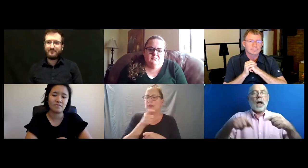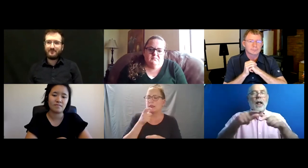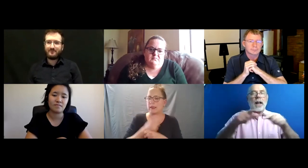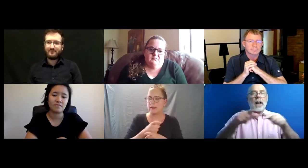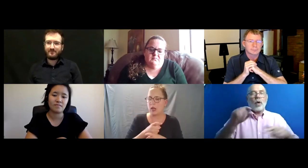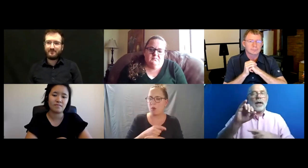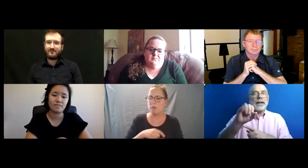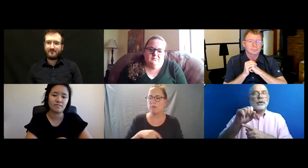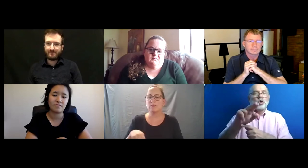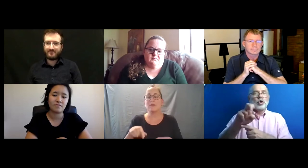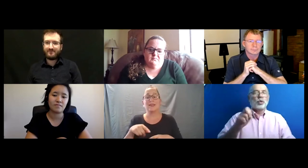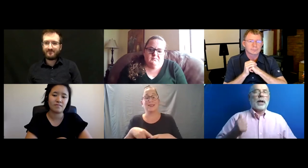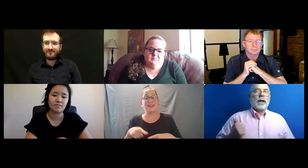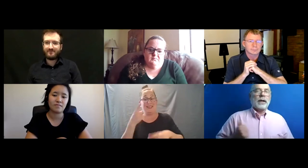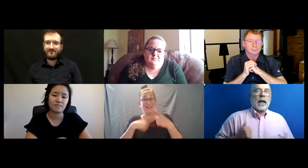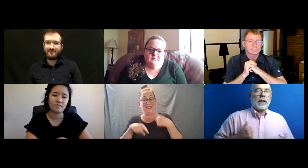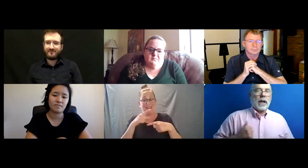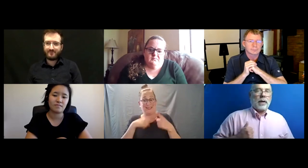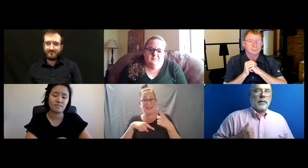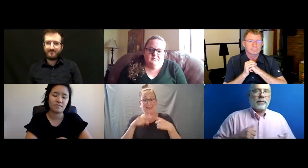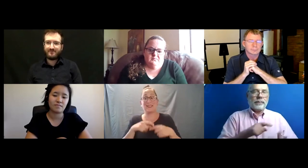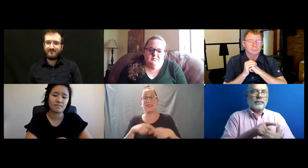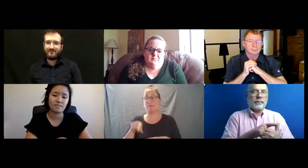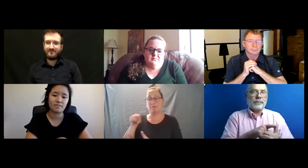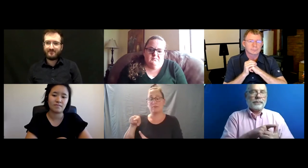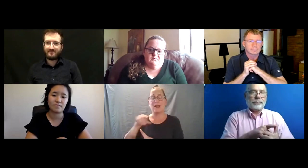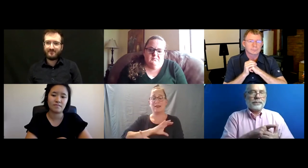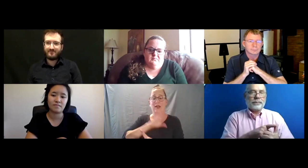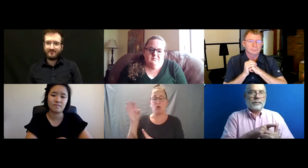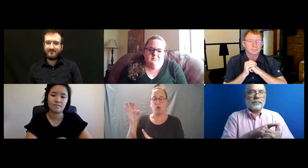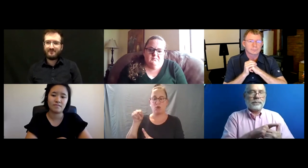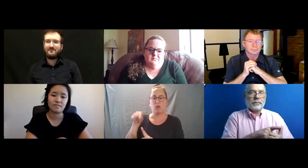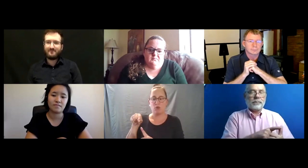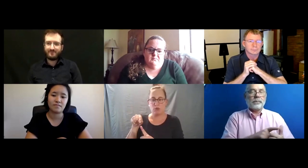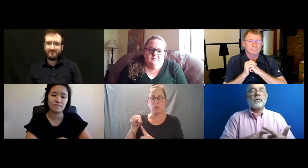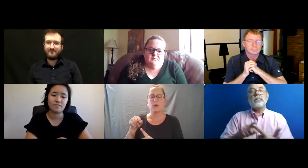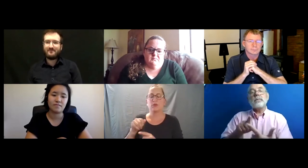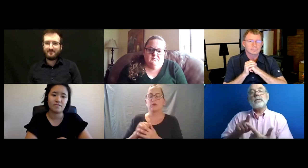I am currently the director of the Sign Language Institute of Canada, firstly.